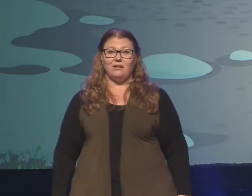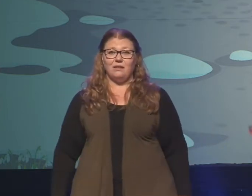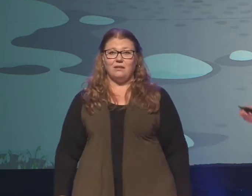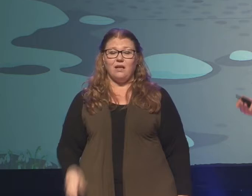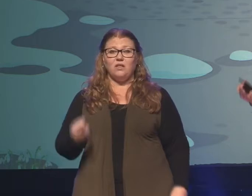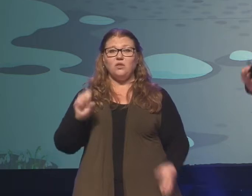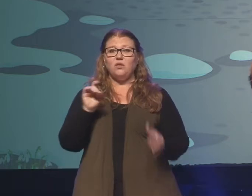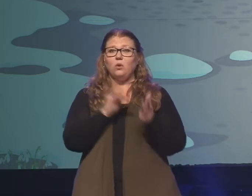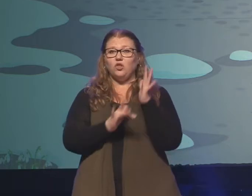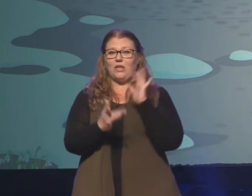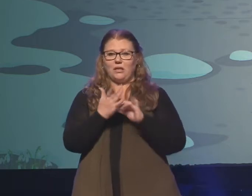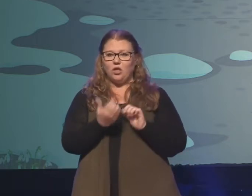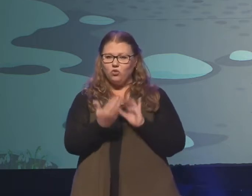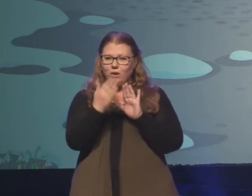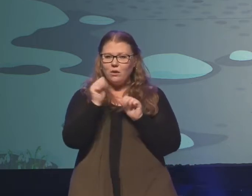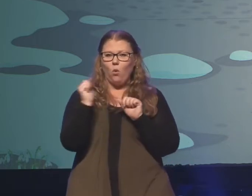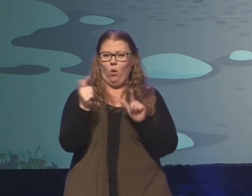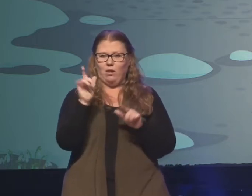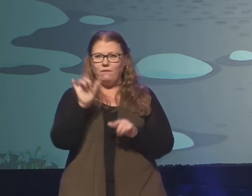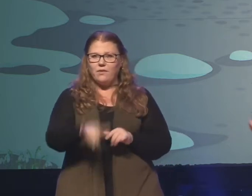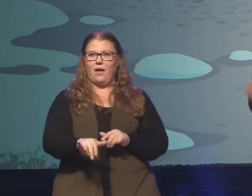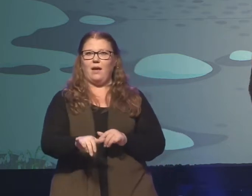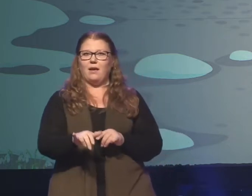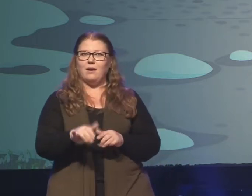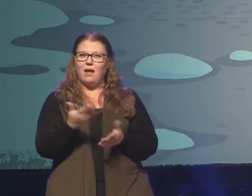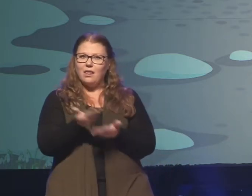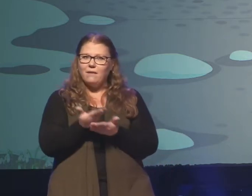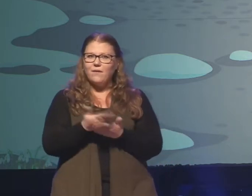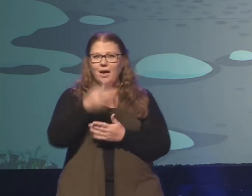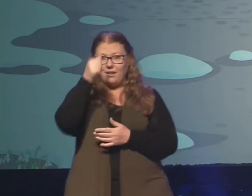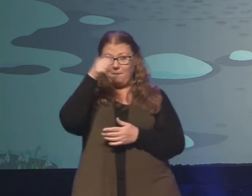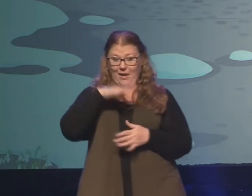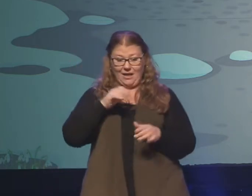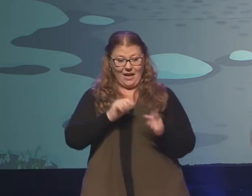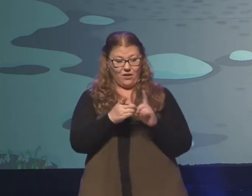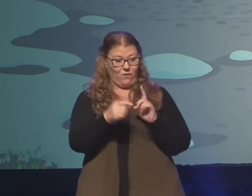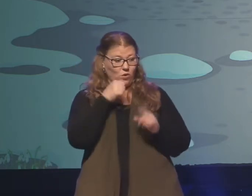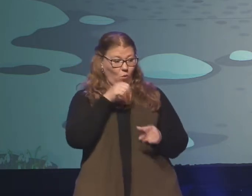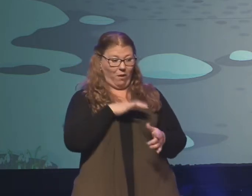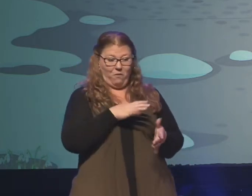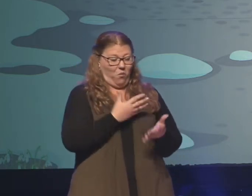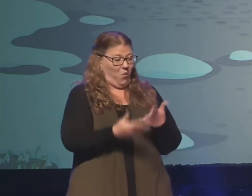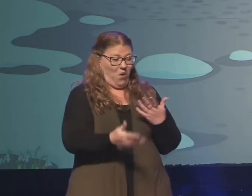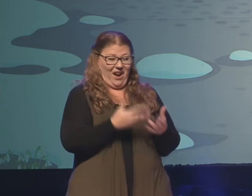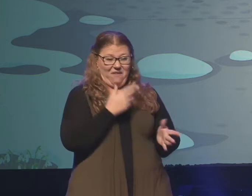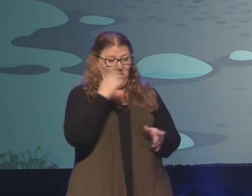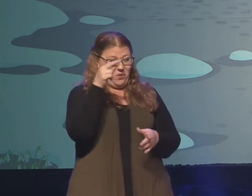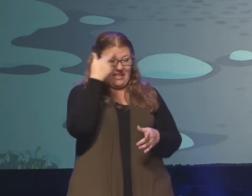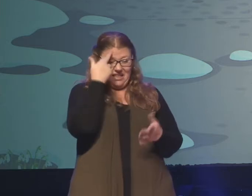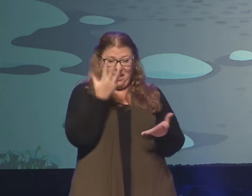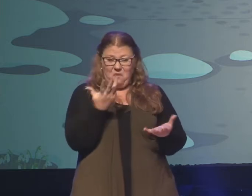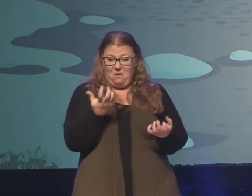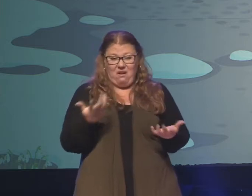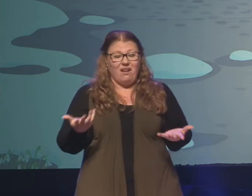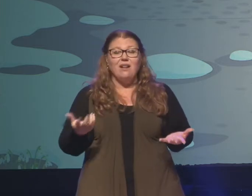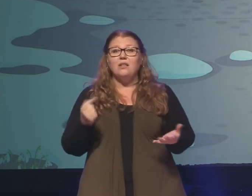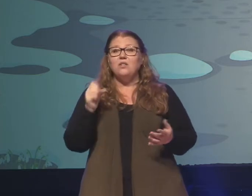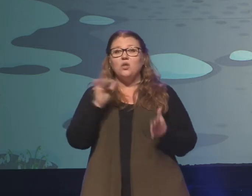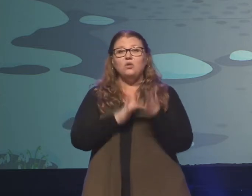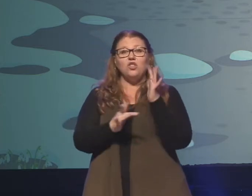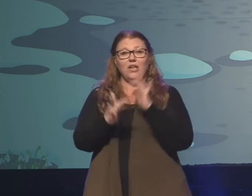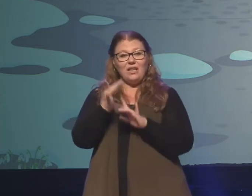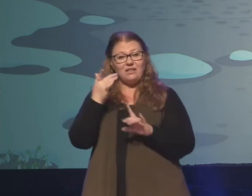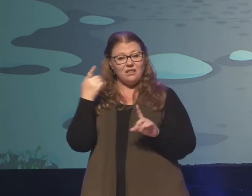so Jesus is addressing all of this, that the fact was that men could divorce women for any reason whatsoever. And so Jesus